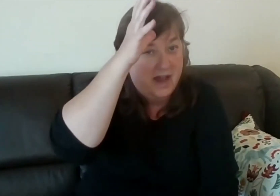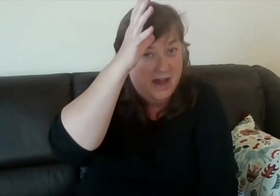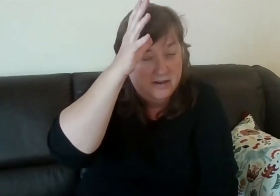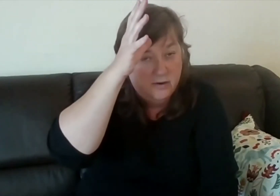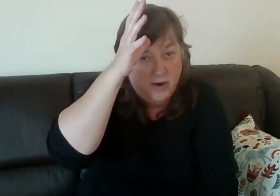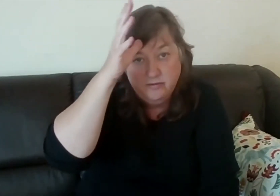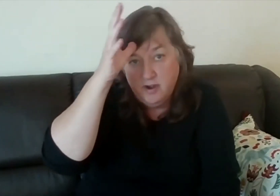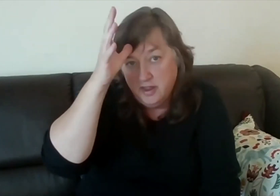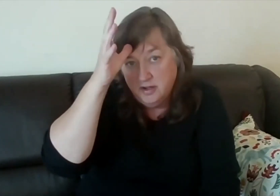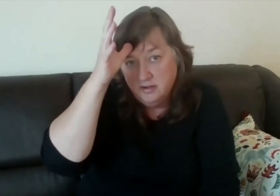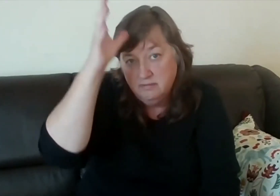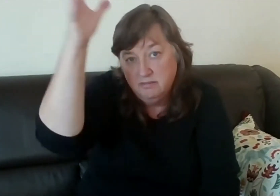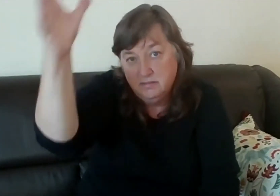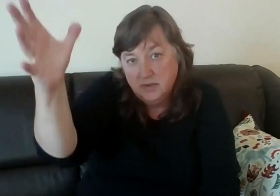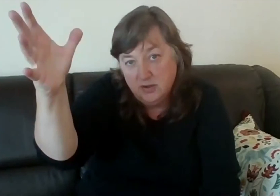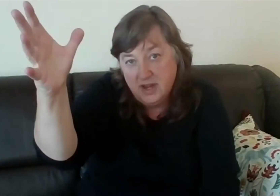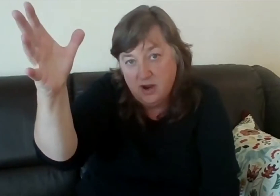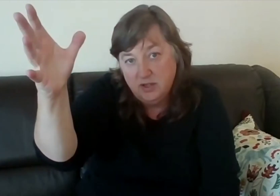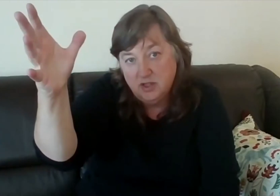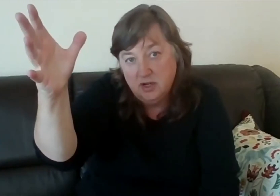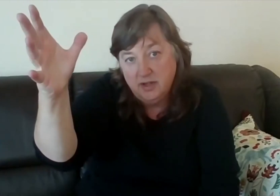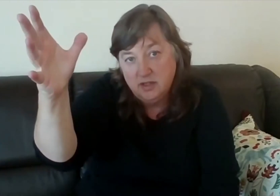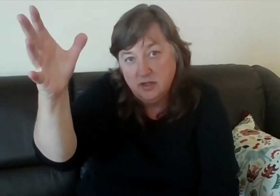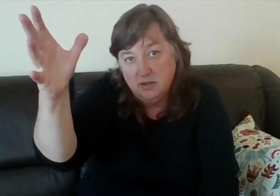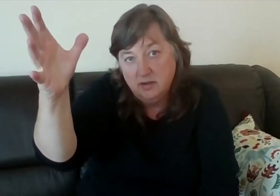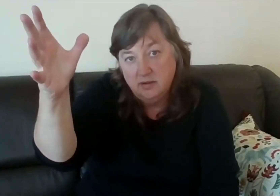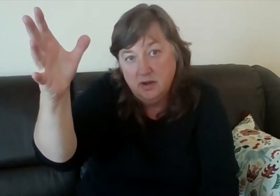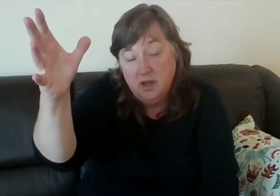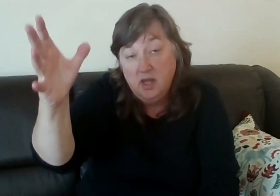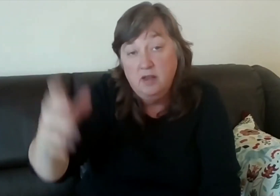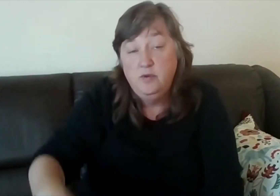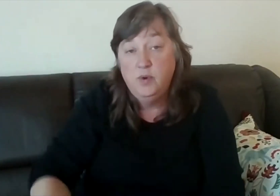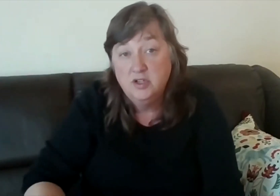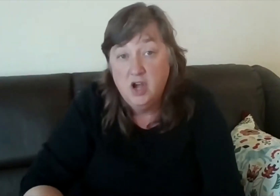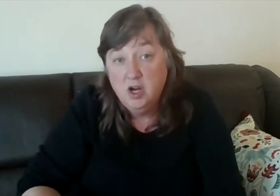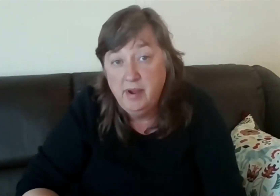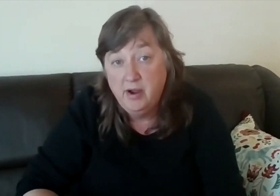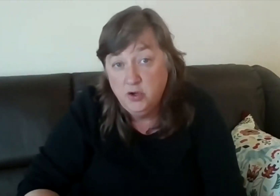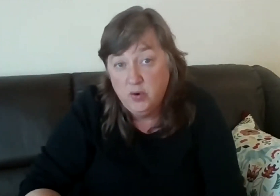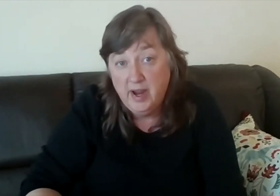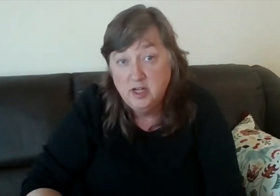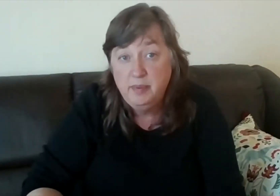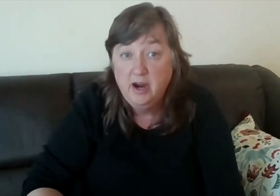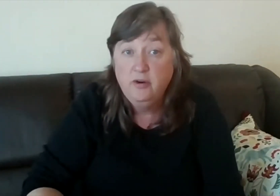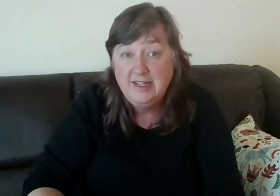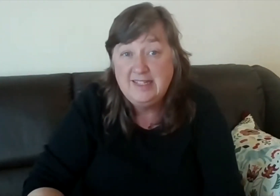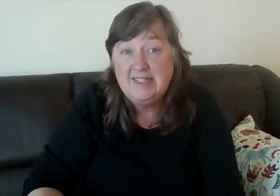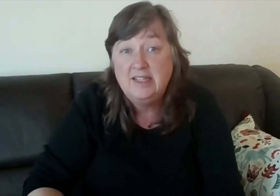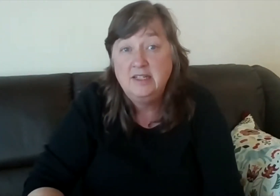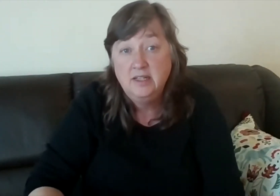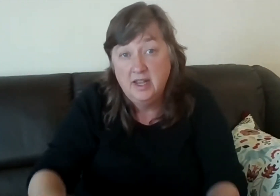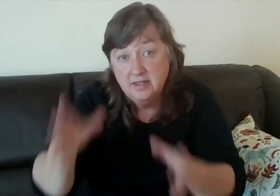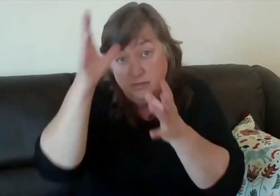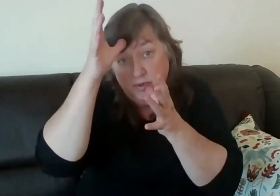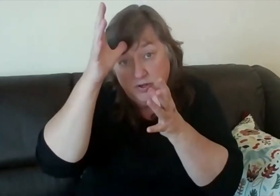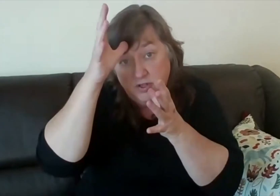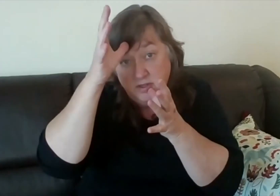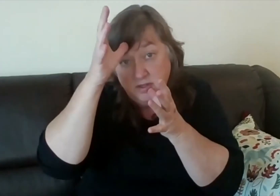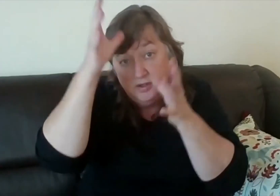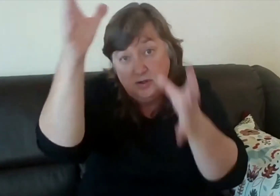Dad, grandfather, goes out one generation. If you want to talk about your grandparents, as in plural, you